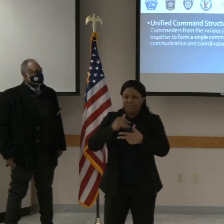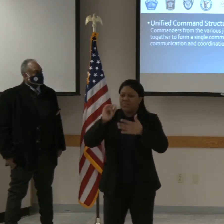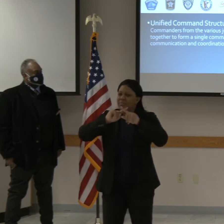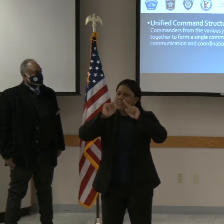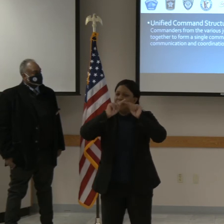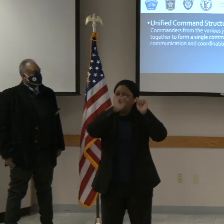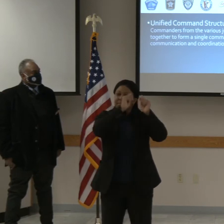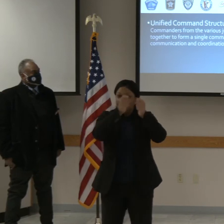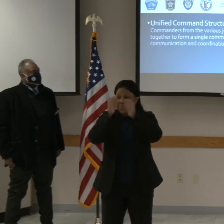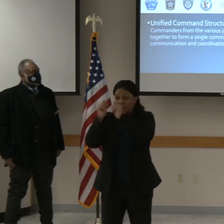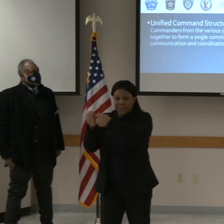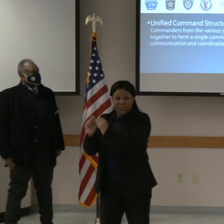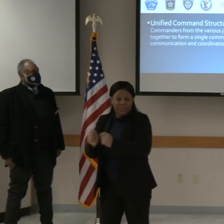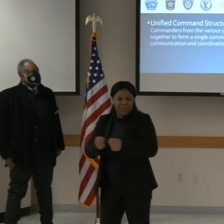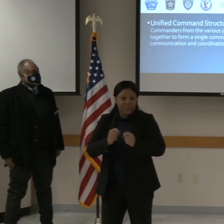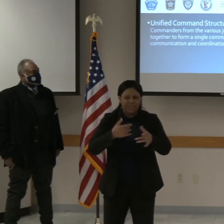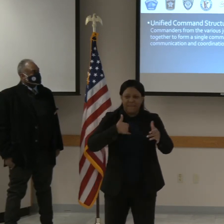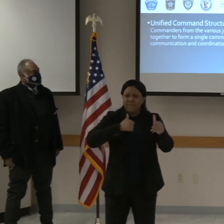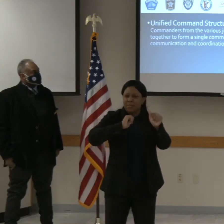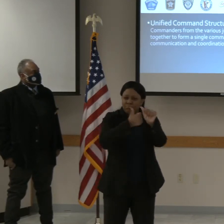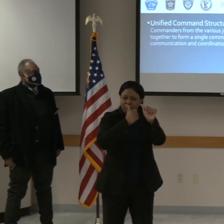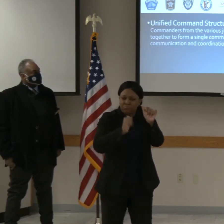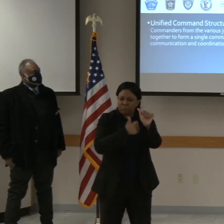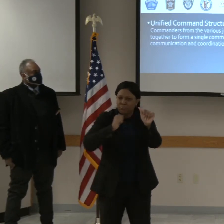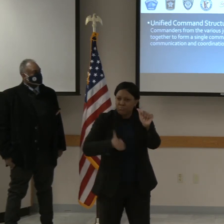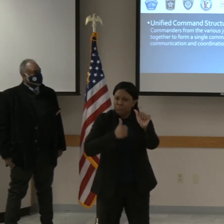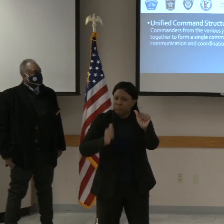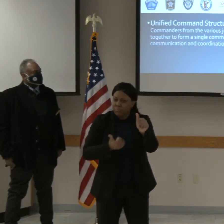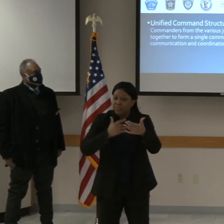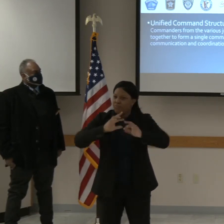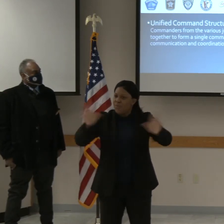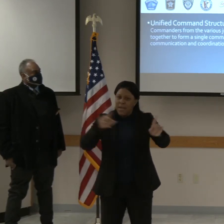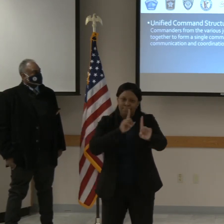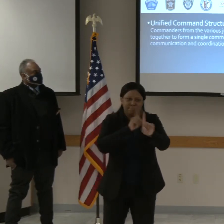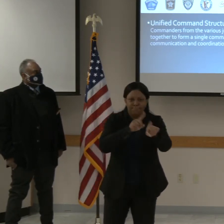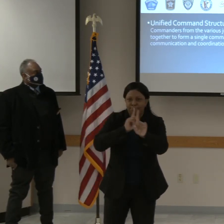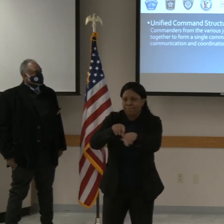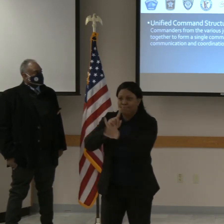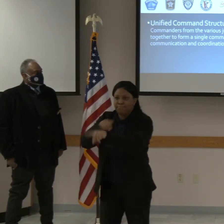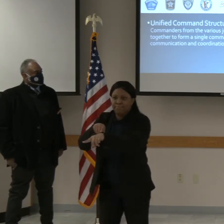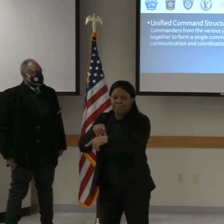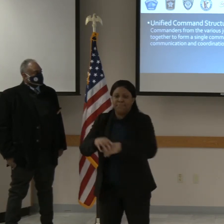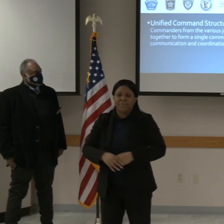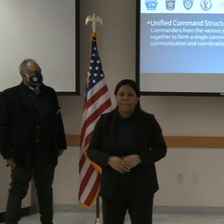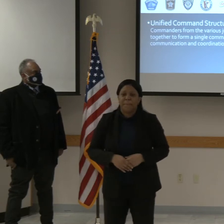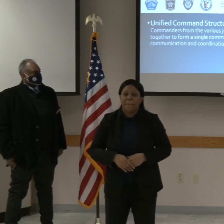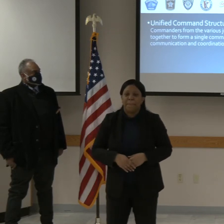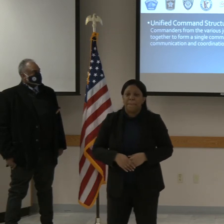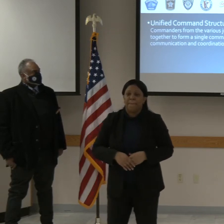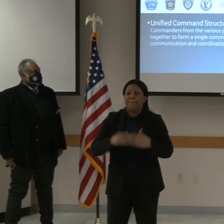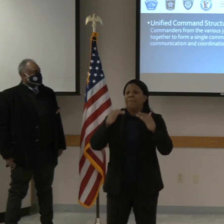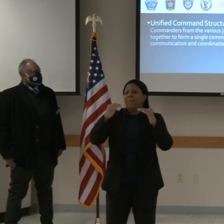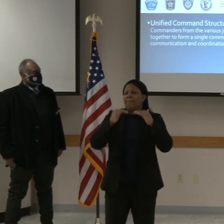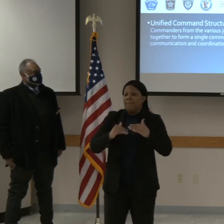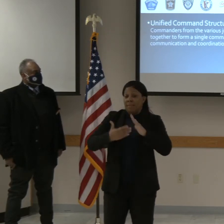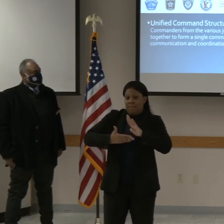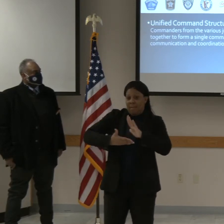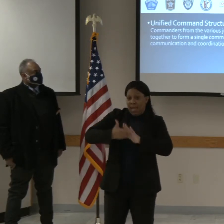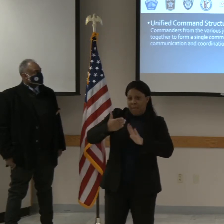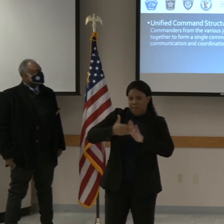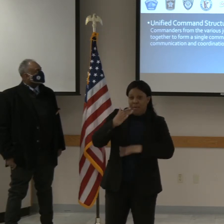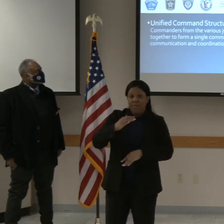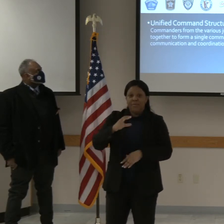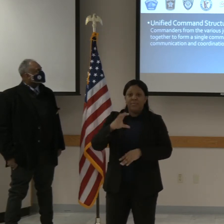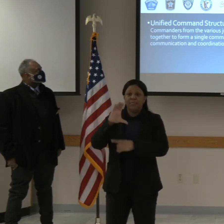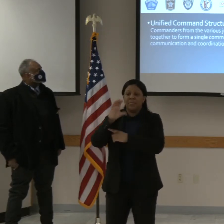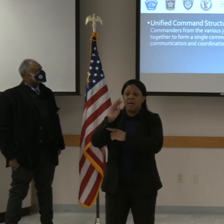The operational command structure, as you've heard, is unified command, and that can be a class in and of itself. But when you see all the patches listed on